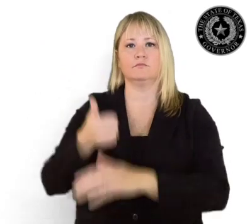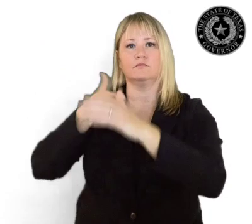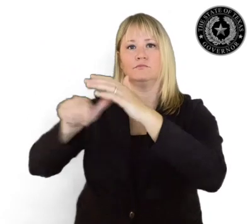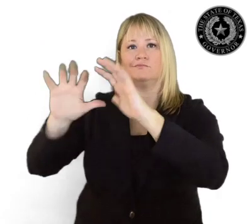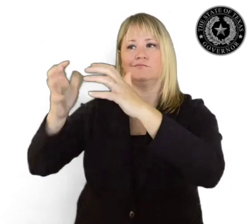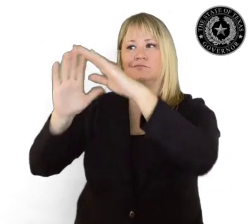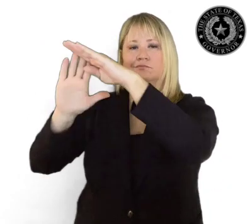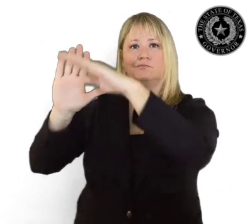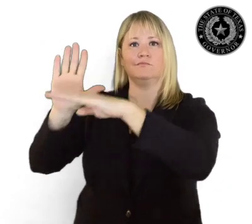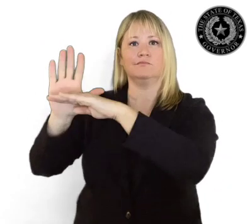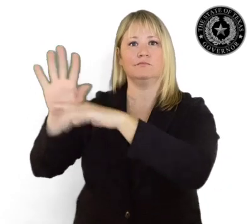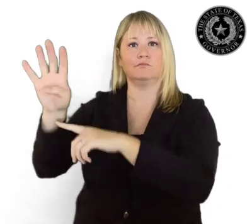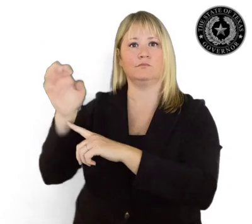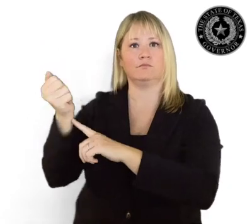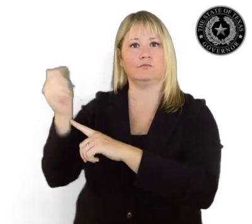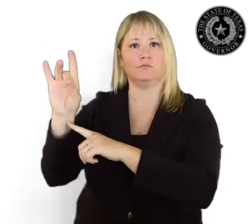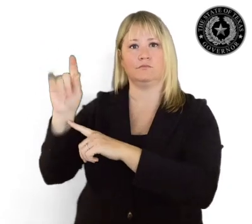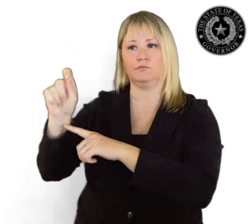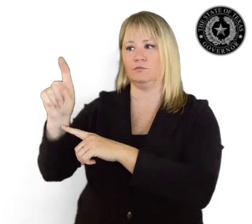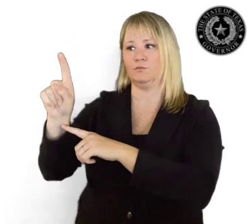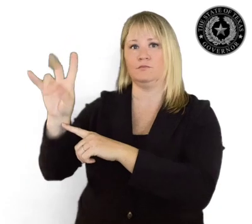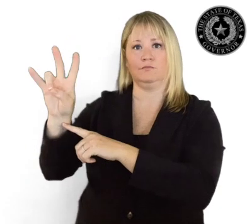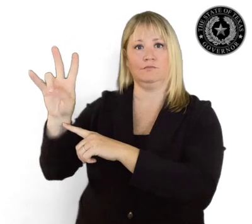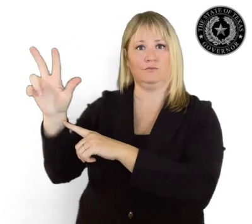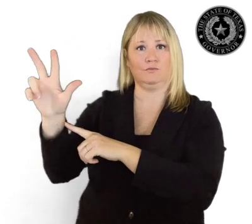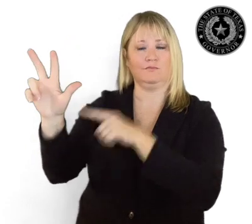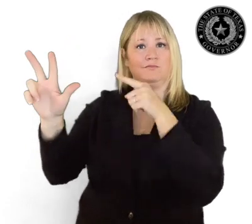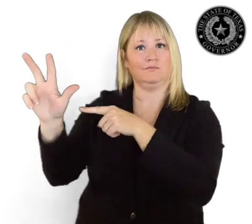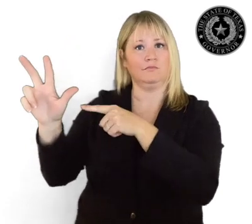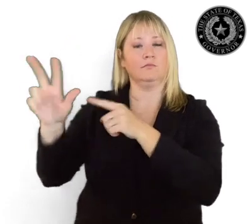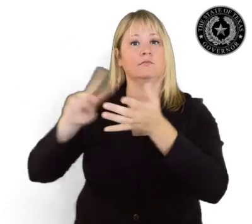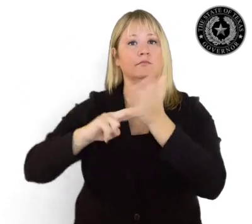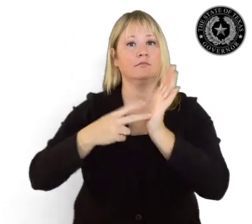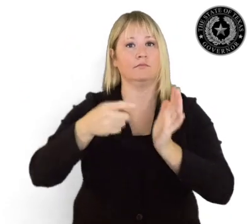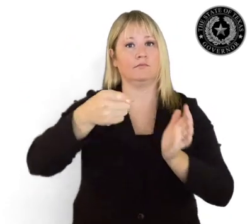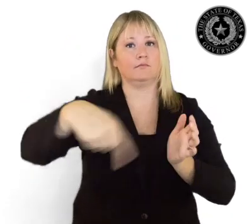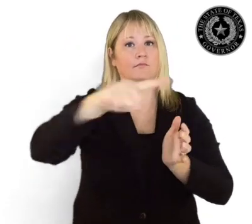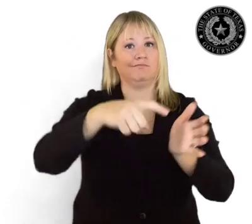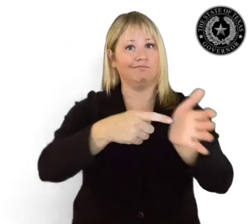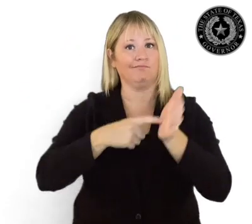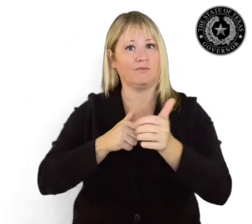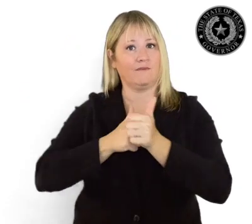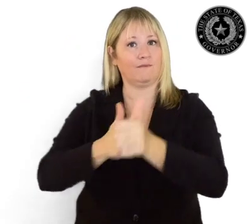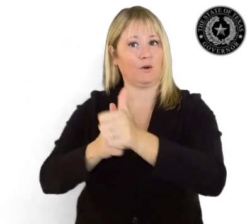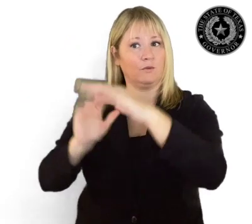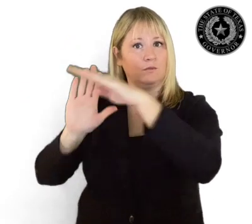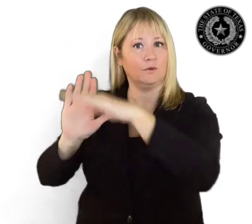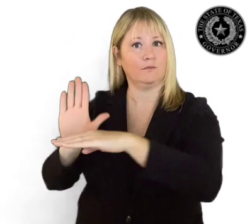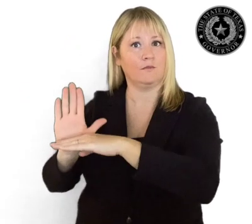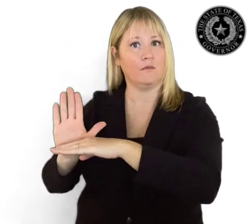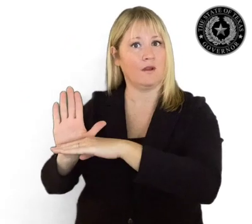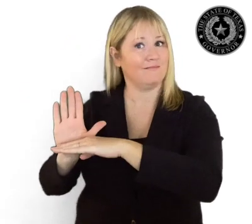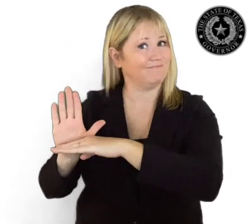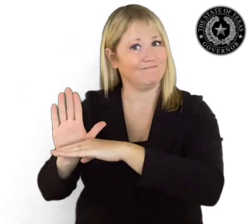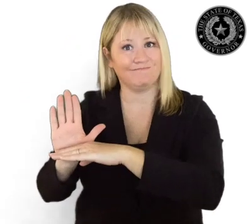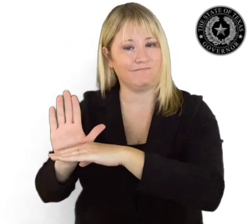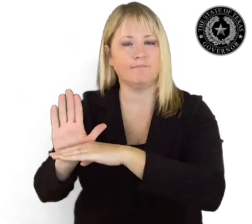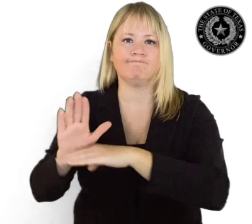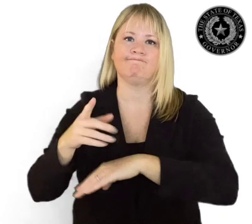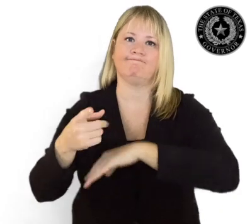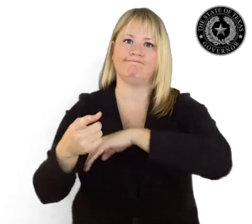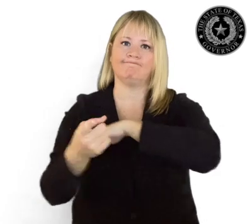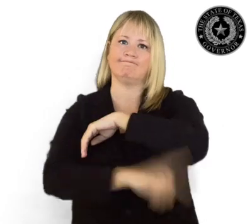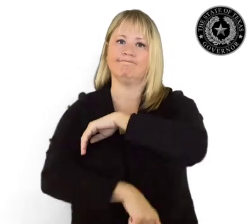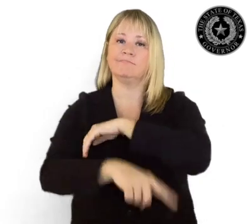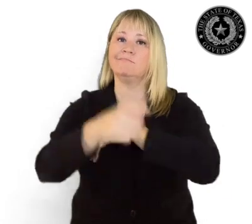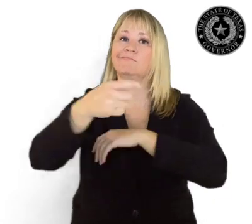whereas, failure to comply with any executive order issued during the COVID-19 disaster is an offense punishable under